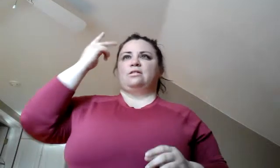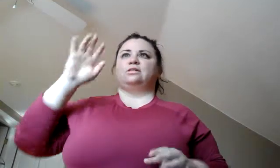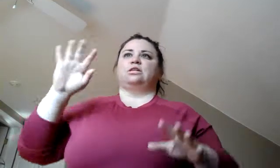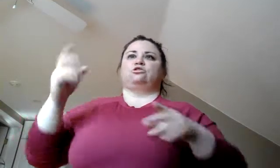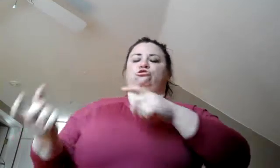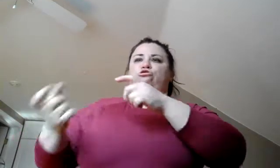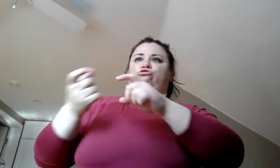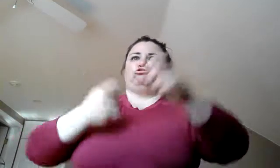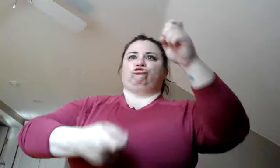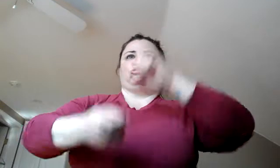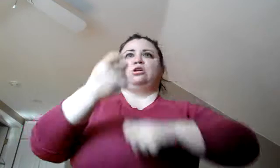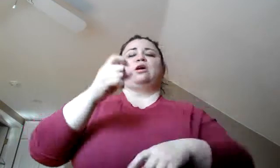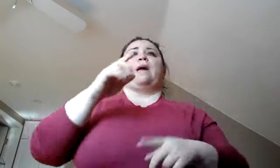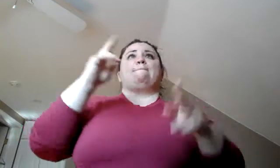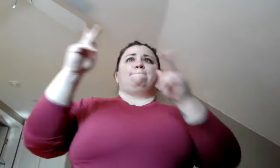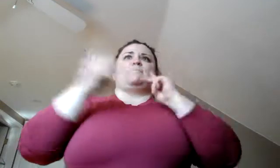disagree. So,